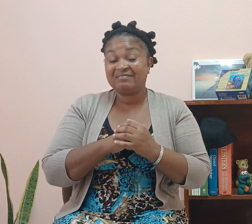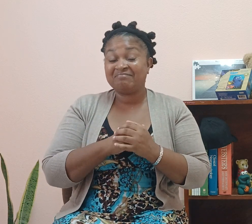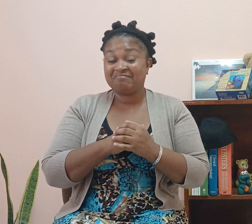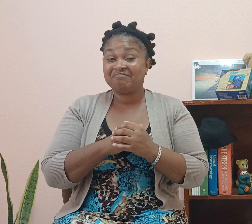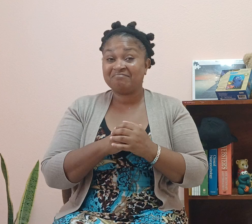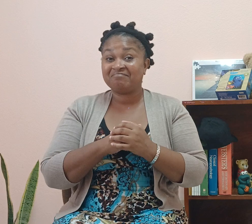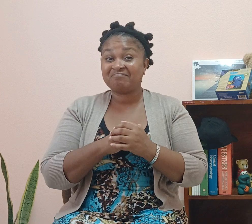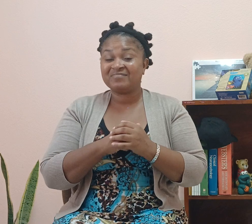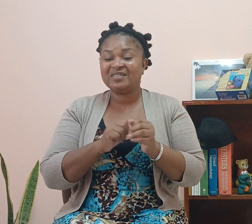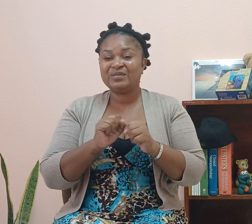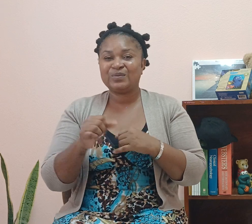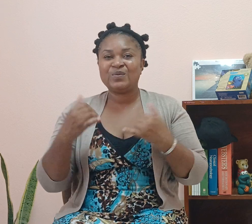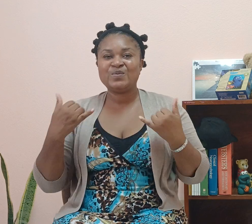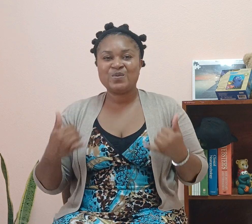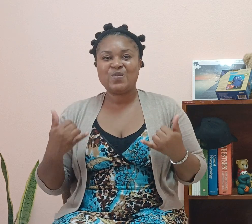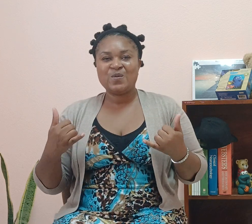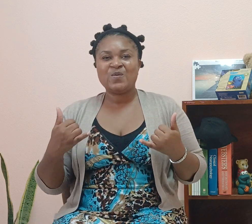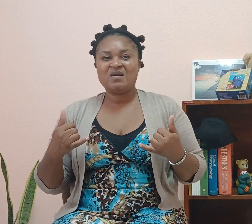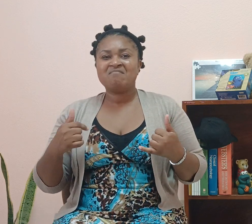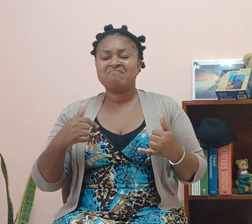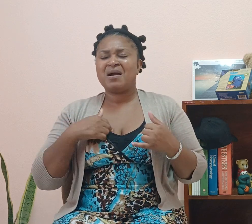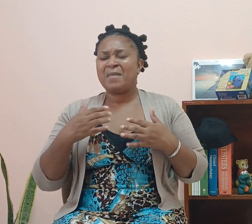So now I'm glad to boast about my